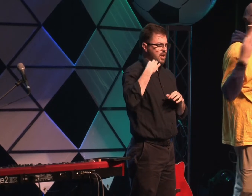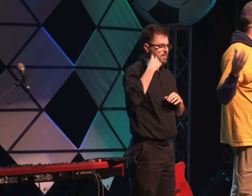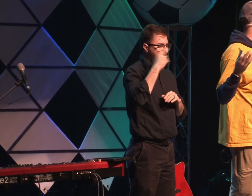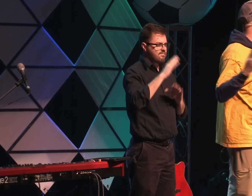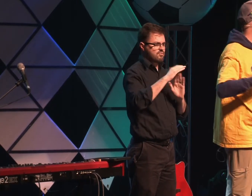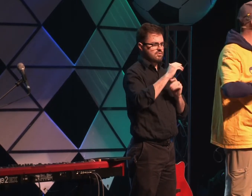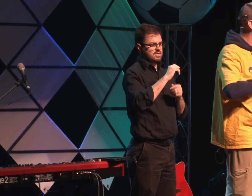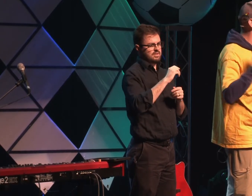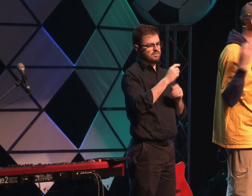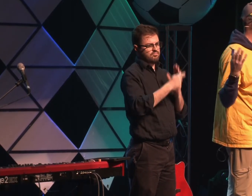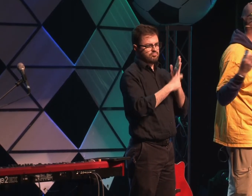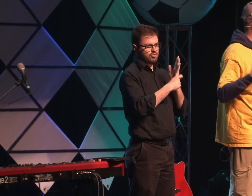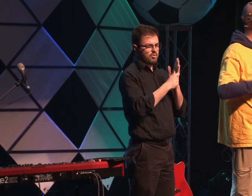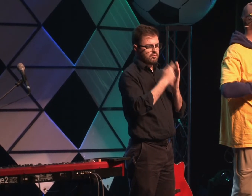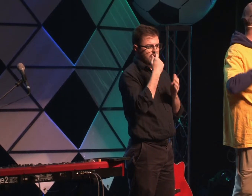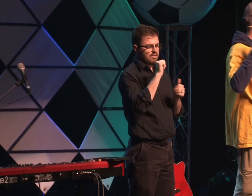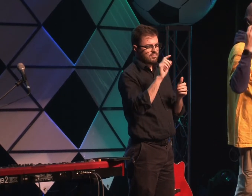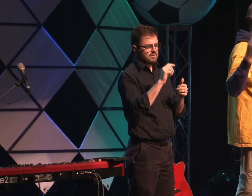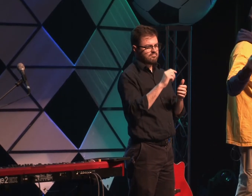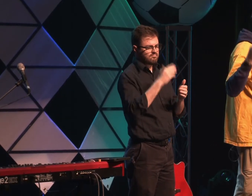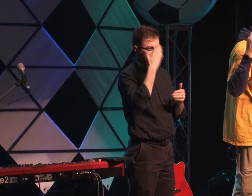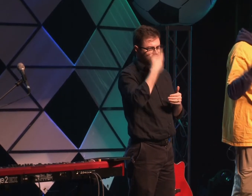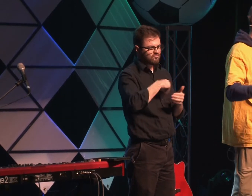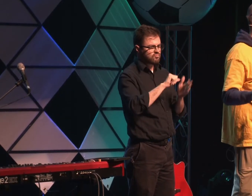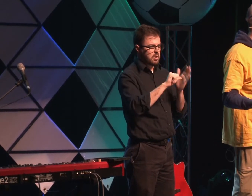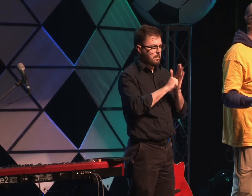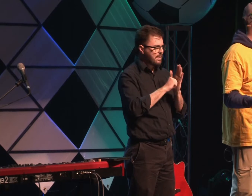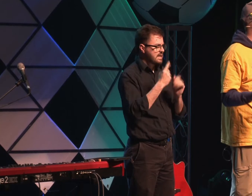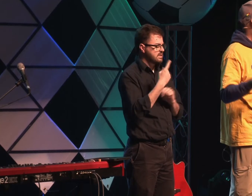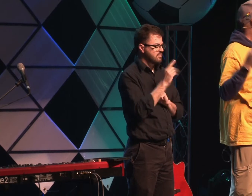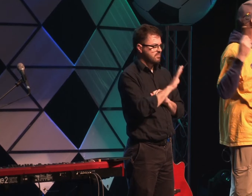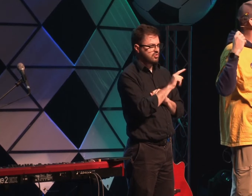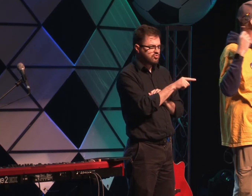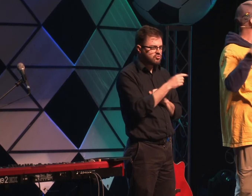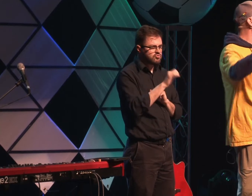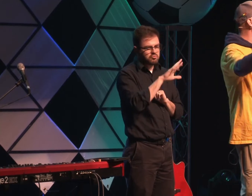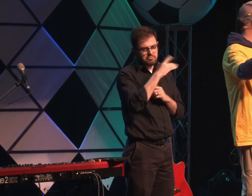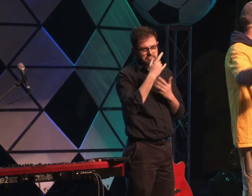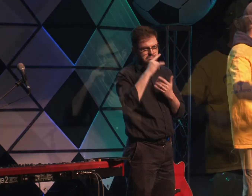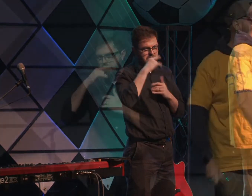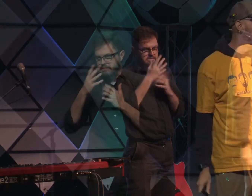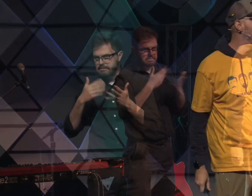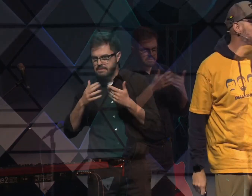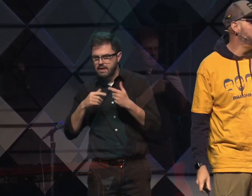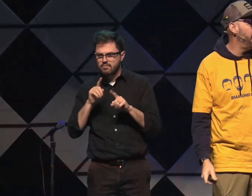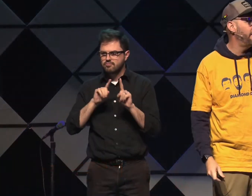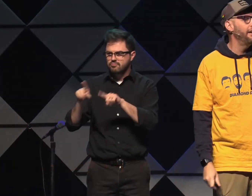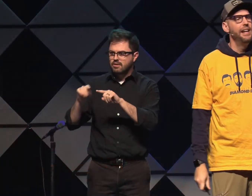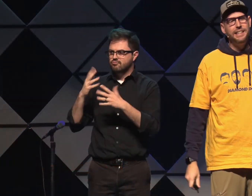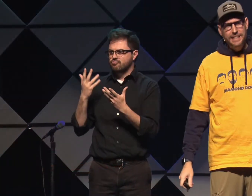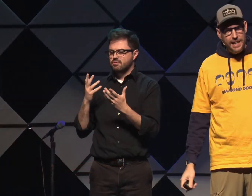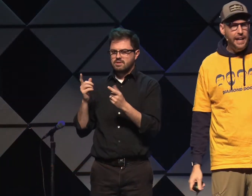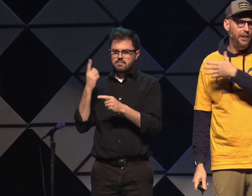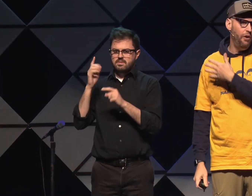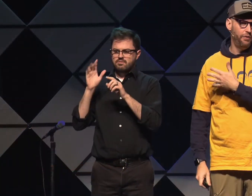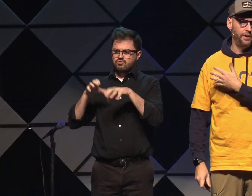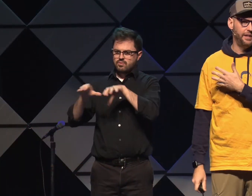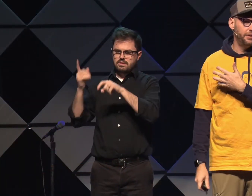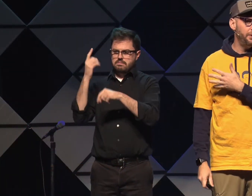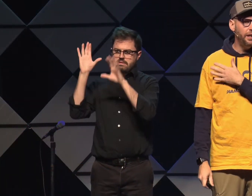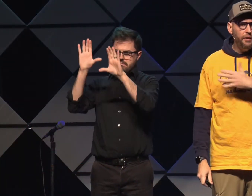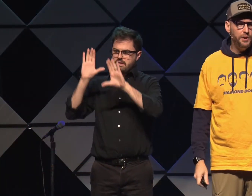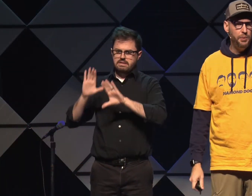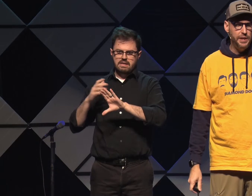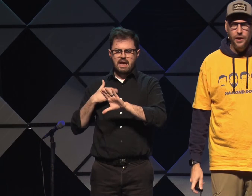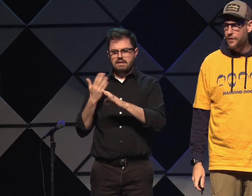of your kiddos or one of your friends that's doing something fantastic, that's just being an everyday normal peacemaker, send that over,